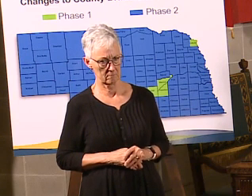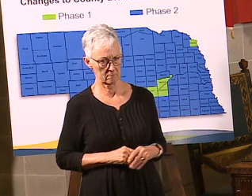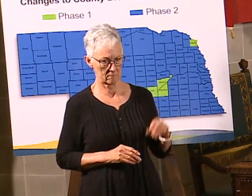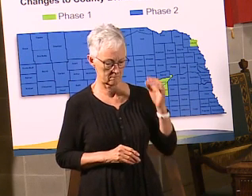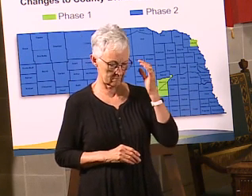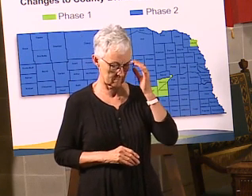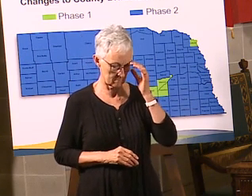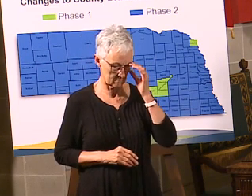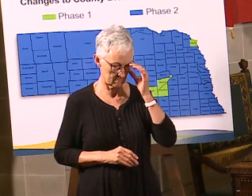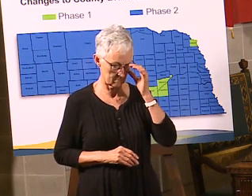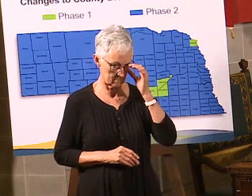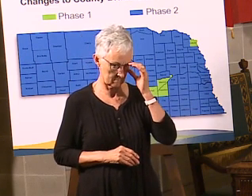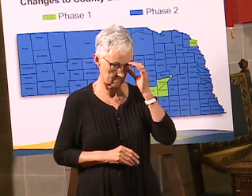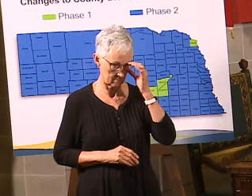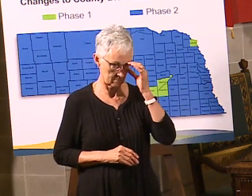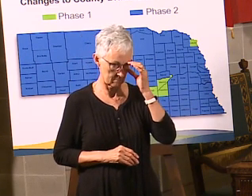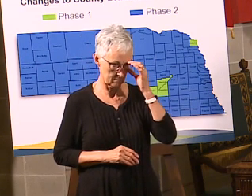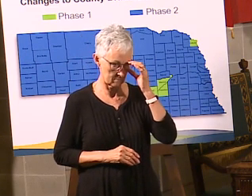like pointing this out